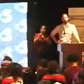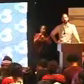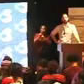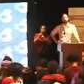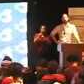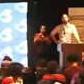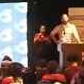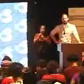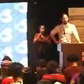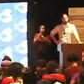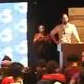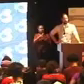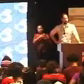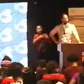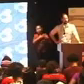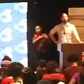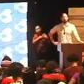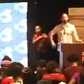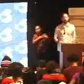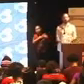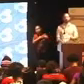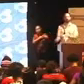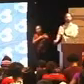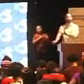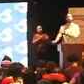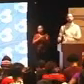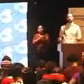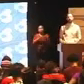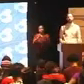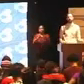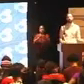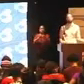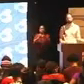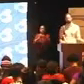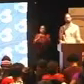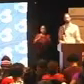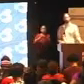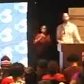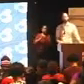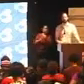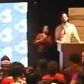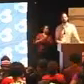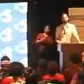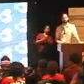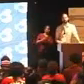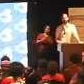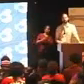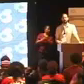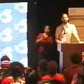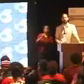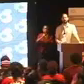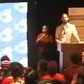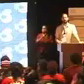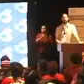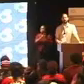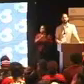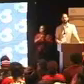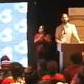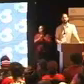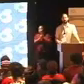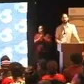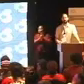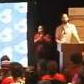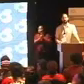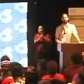there, especially in the filling of the paper and the transaction that is taking place? And second is the